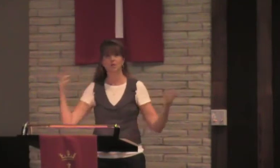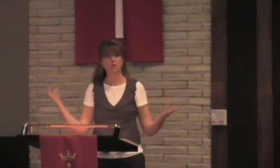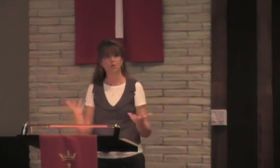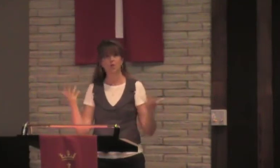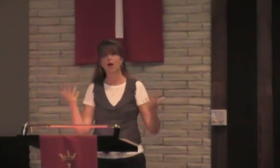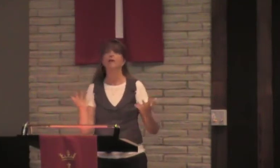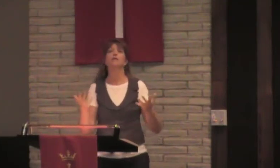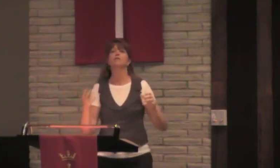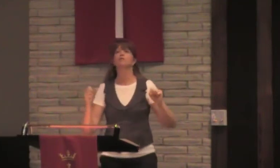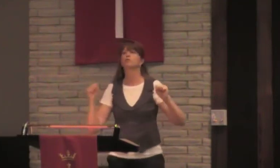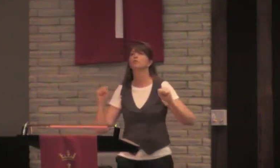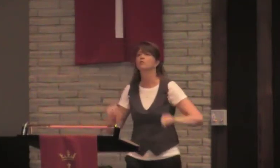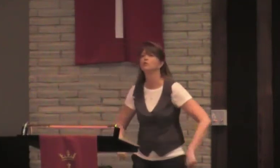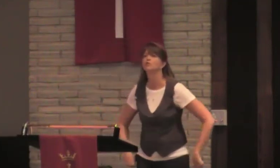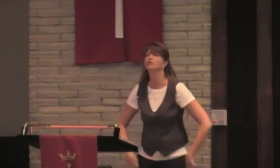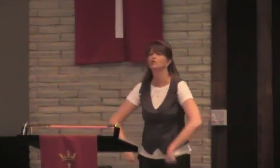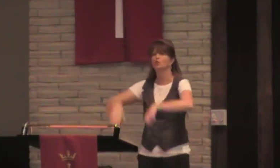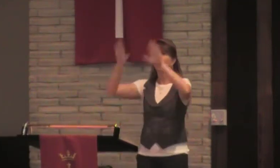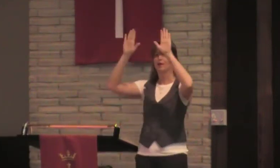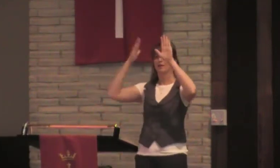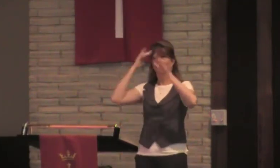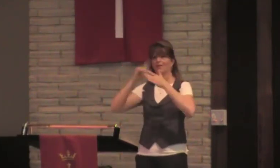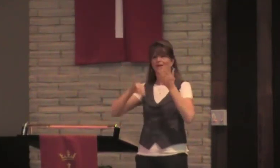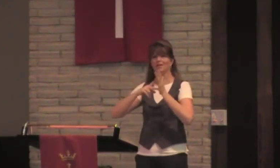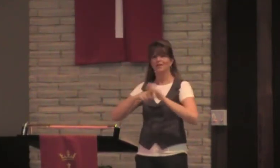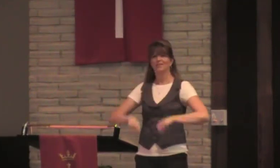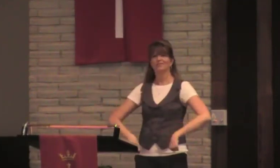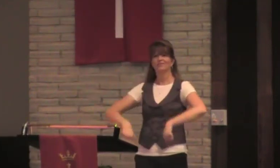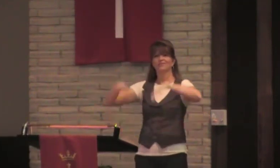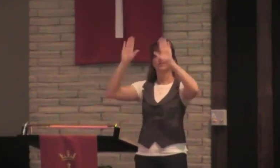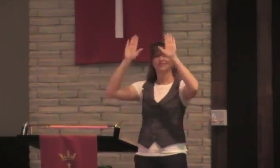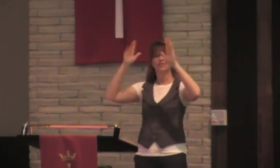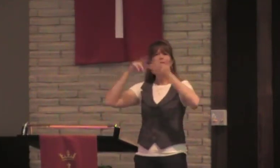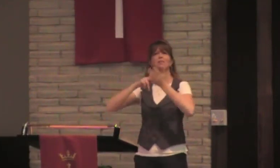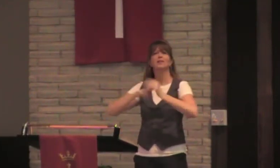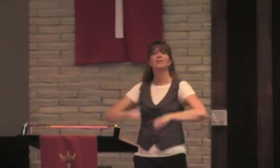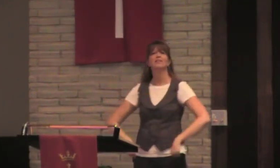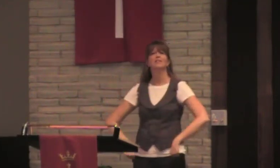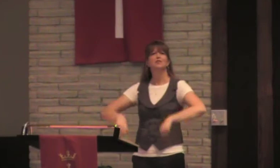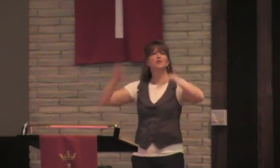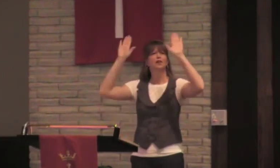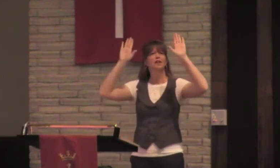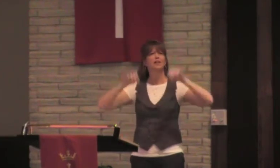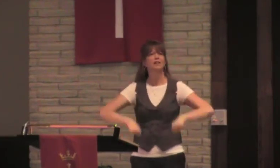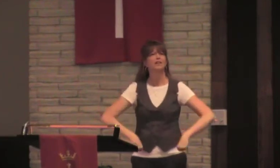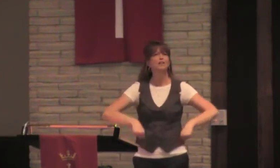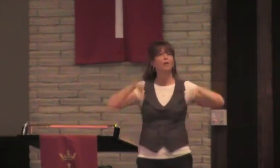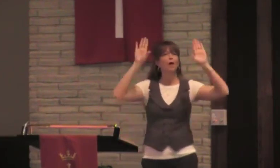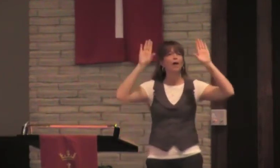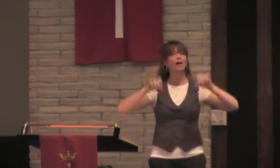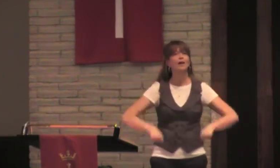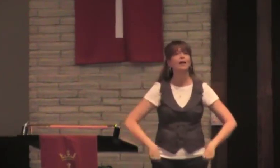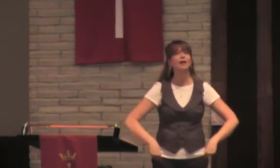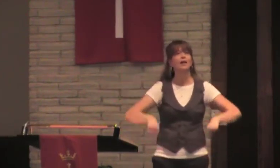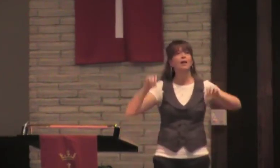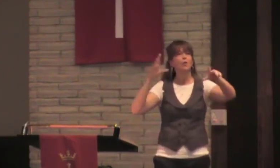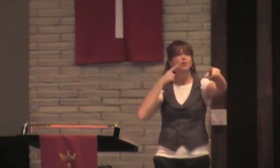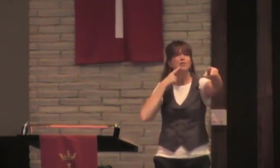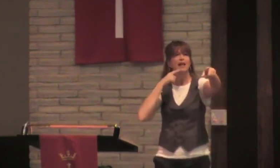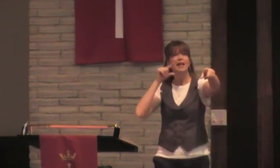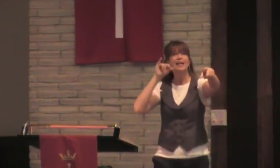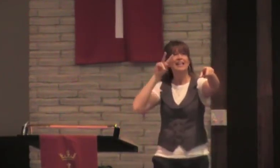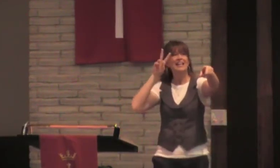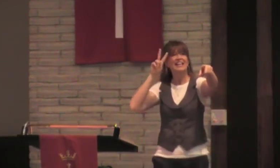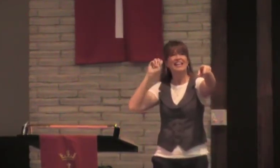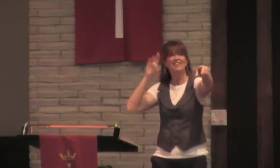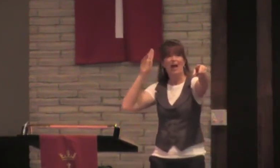So this week, we're going to discuss surrender. Does everybody know what that means,